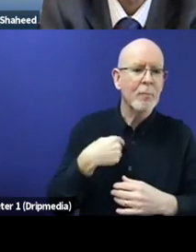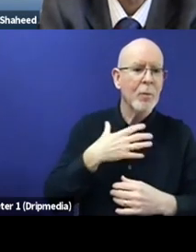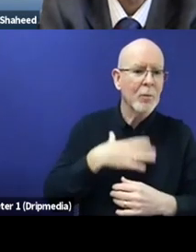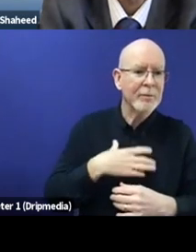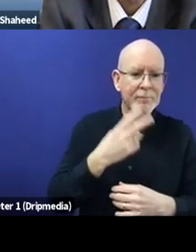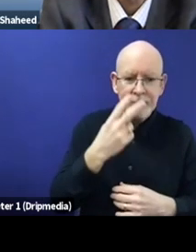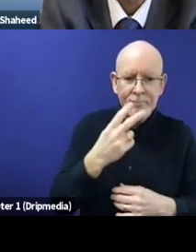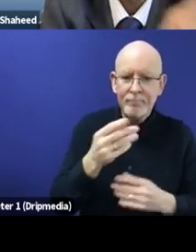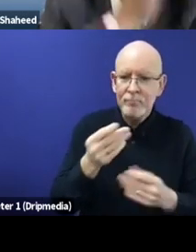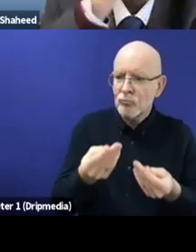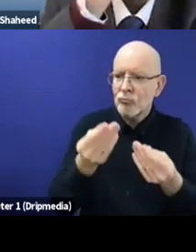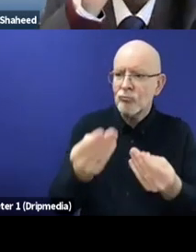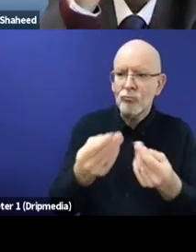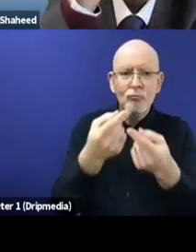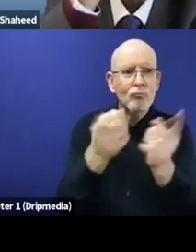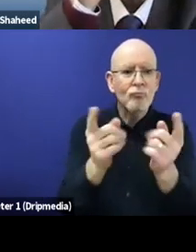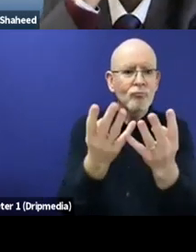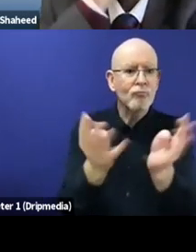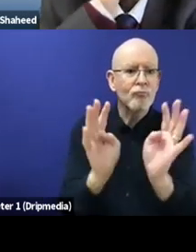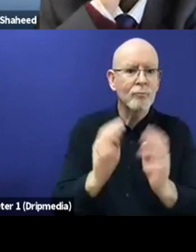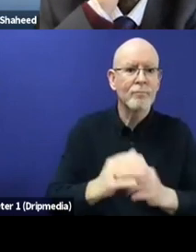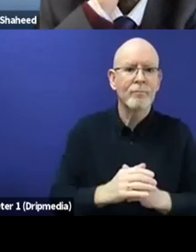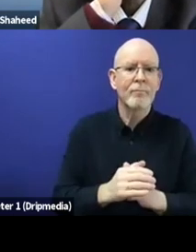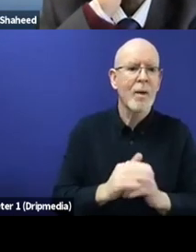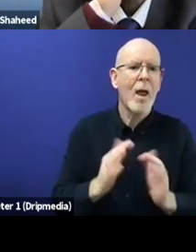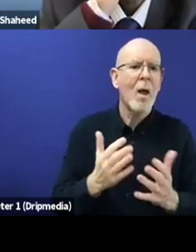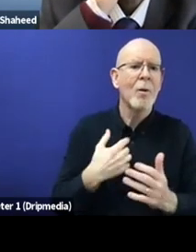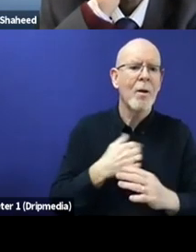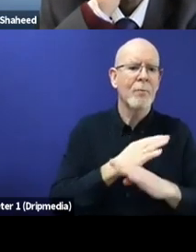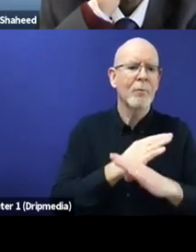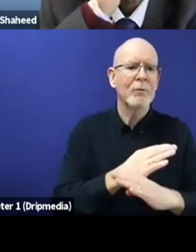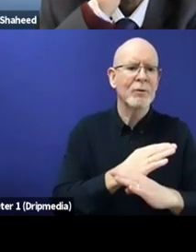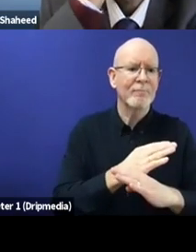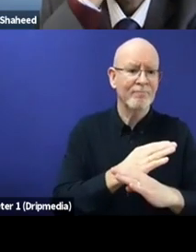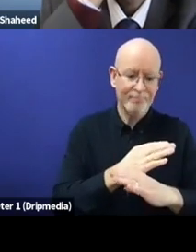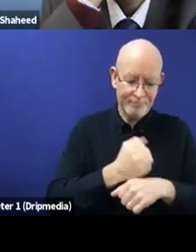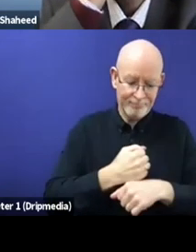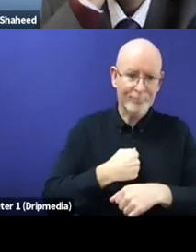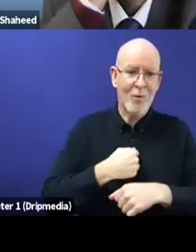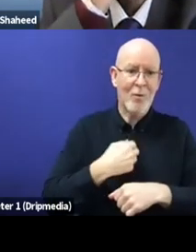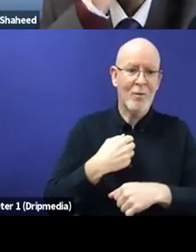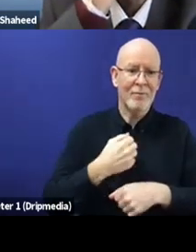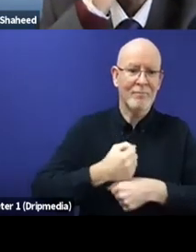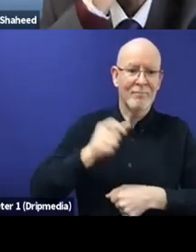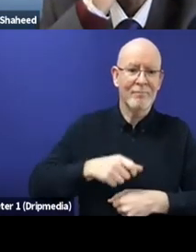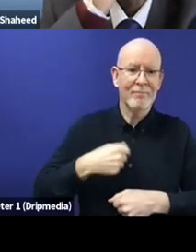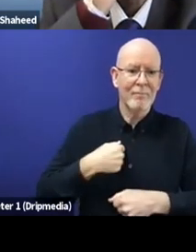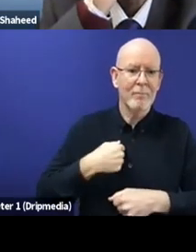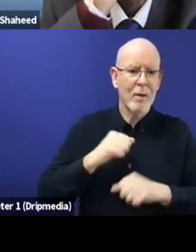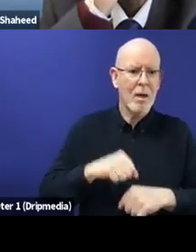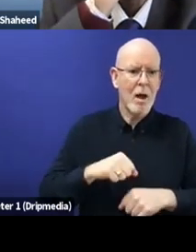want everybody else to contribute as well. But with great pleasure, Geoff. And I think it's, well, for those who want